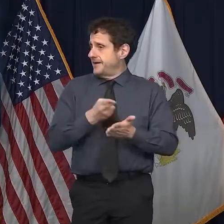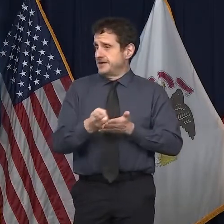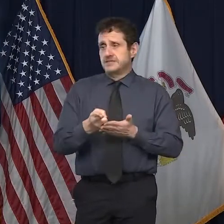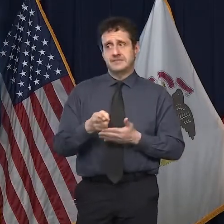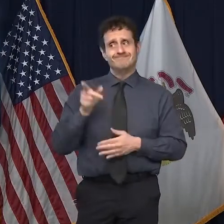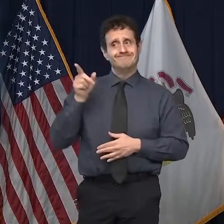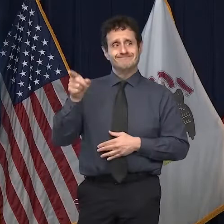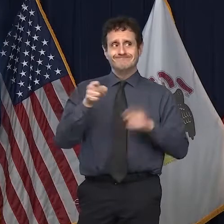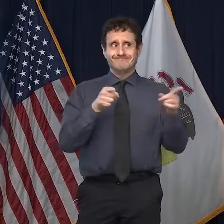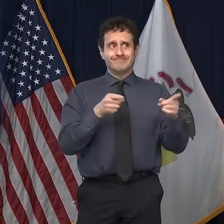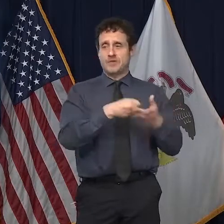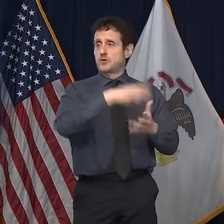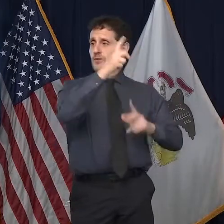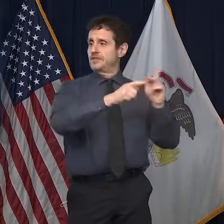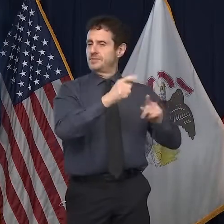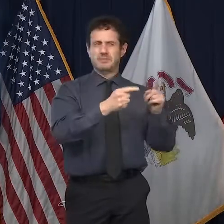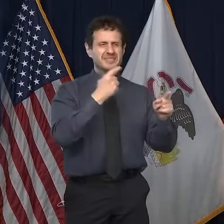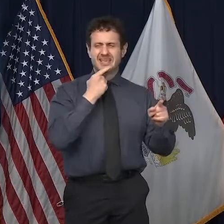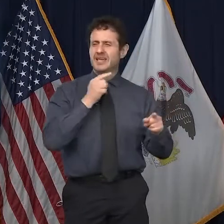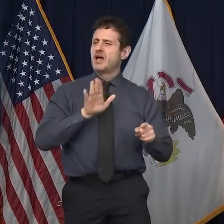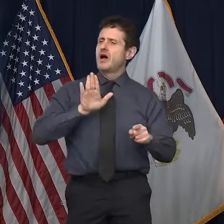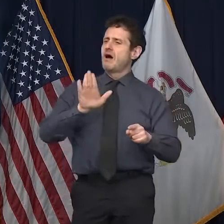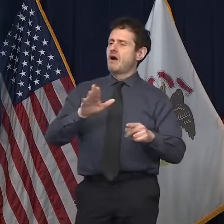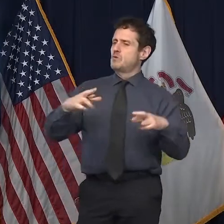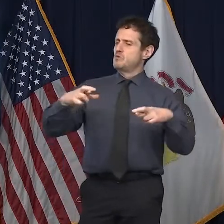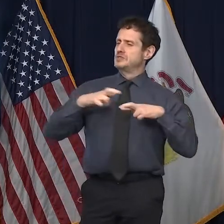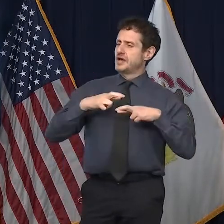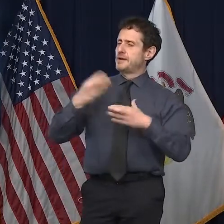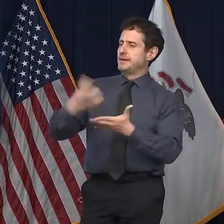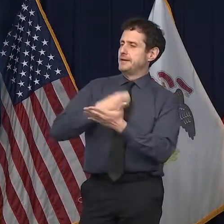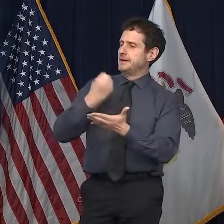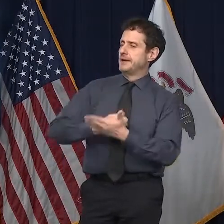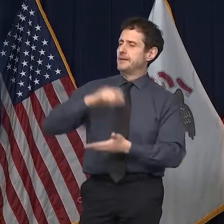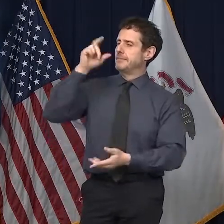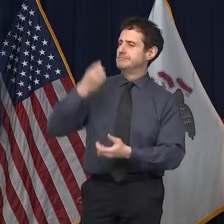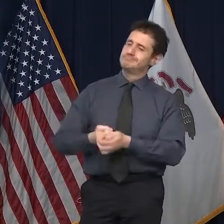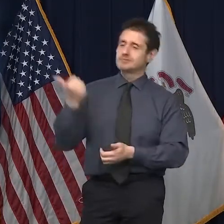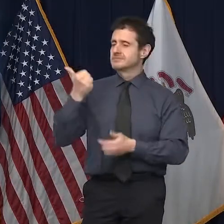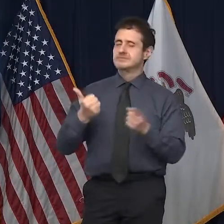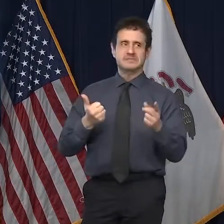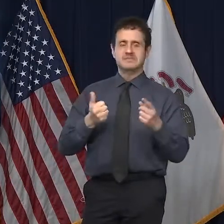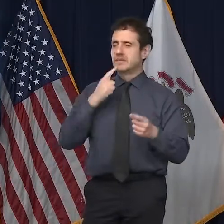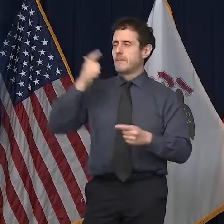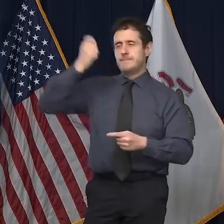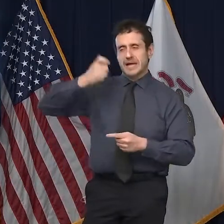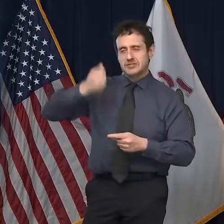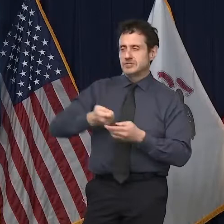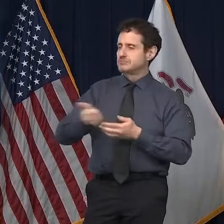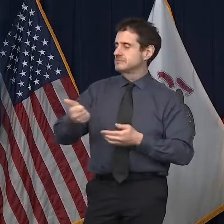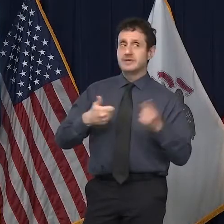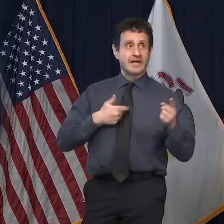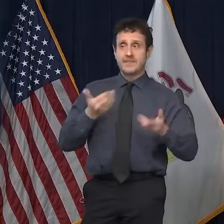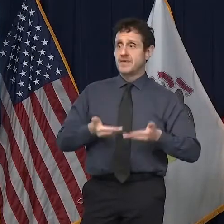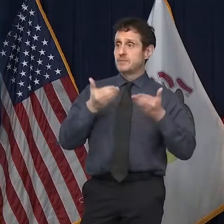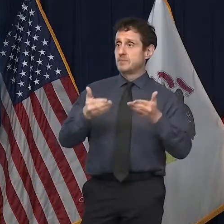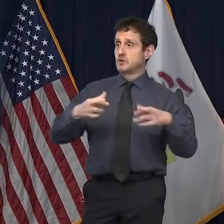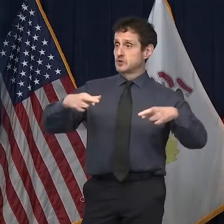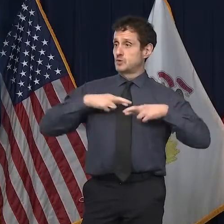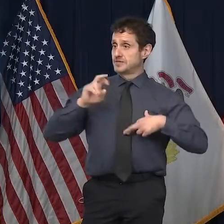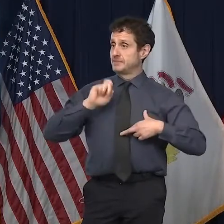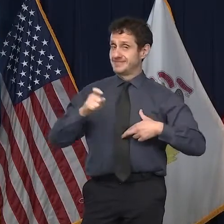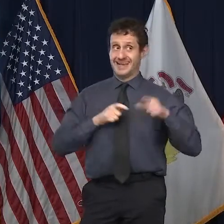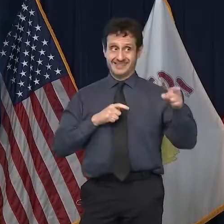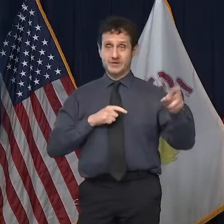other side wants to take away your retirement income. They're the ones who want to take away your pension. They're the ones who proposed a retirement tax, the other